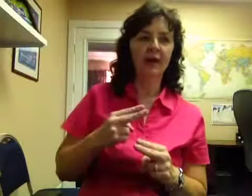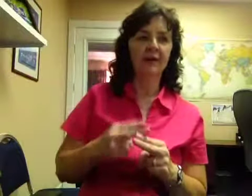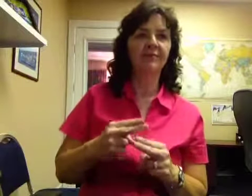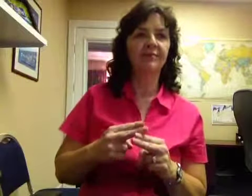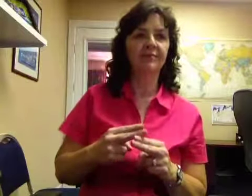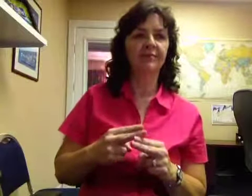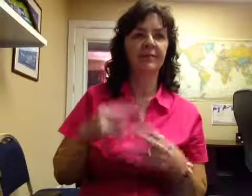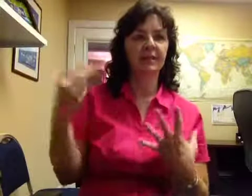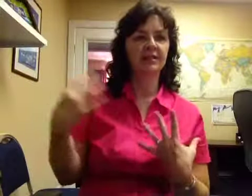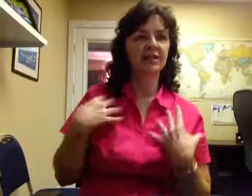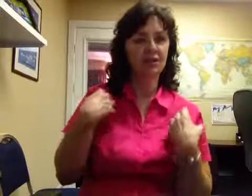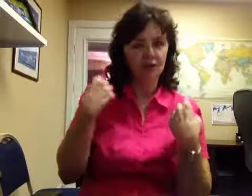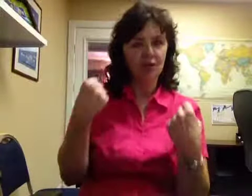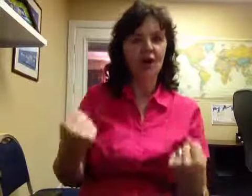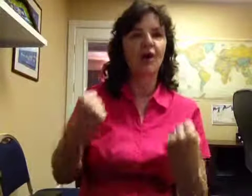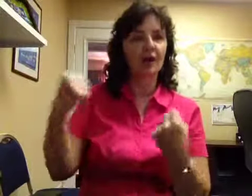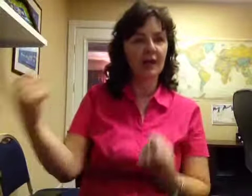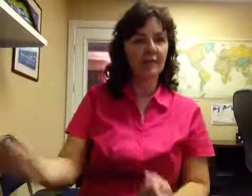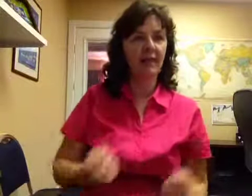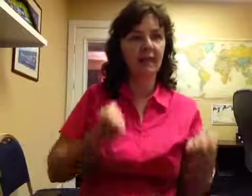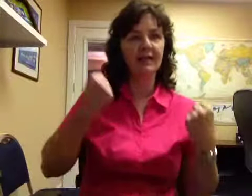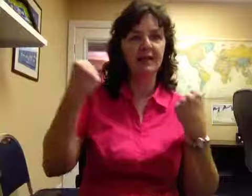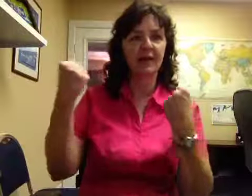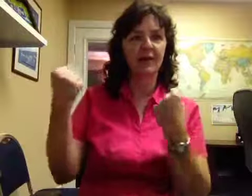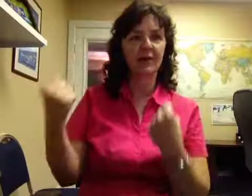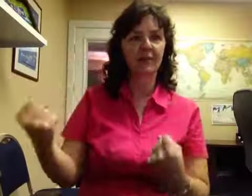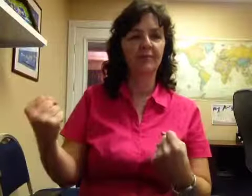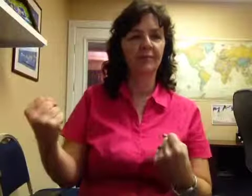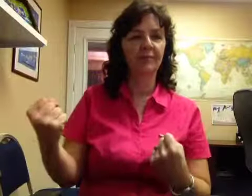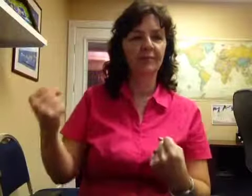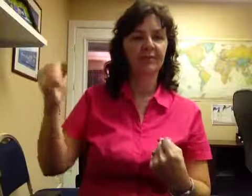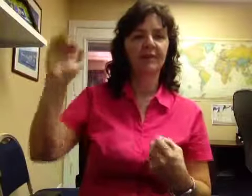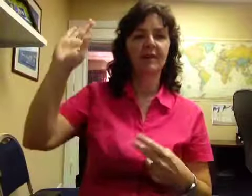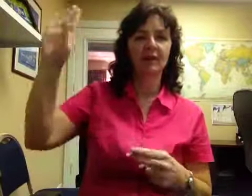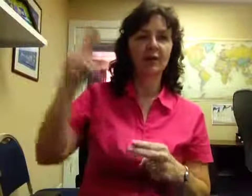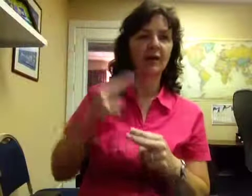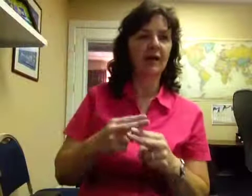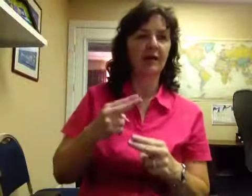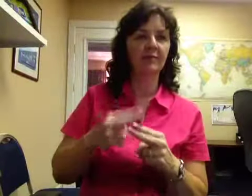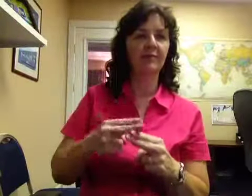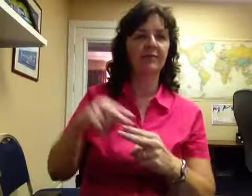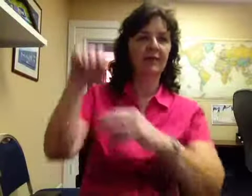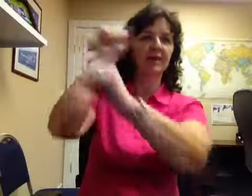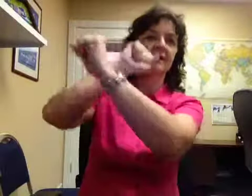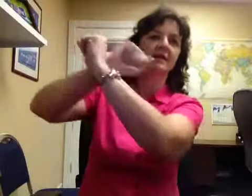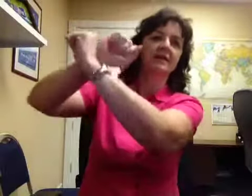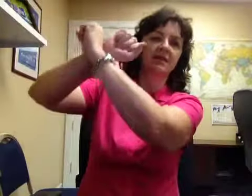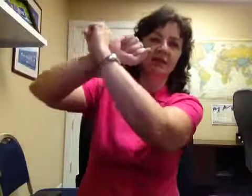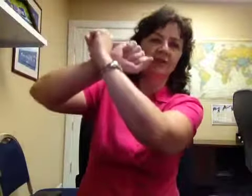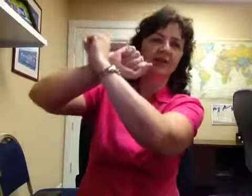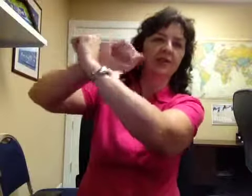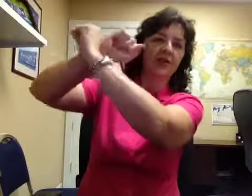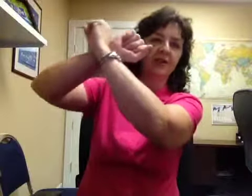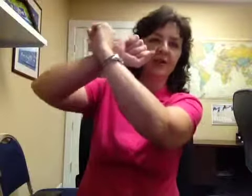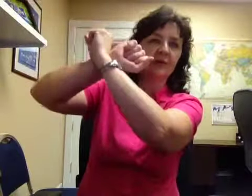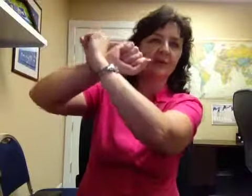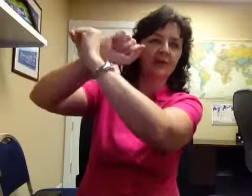name is a strong and mighty tower. Your name is a shelter like no other.